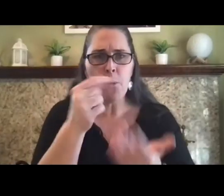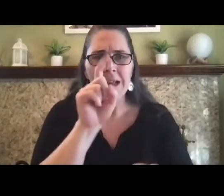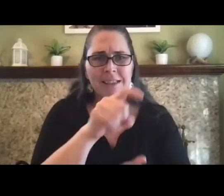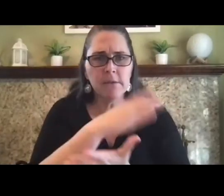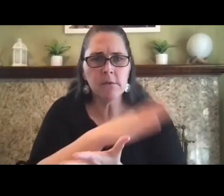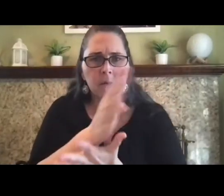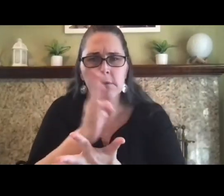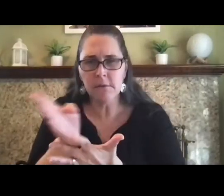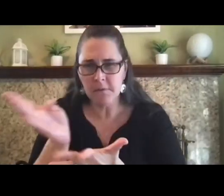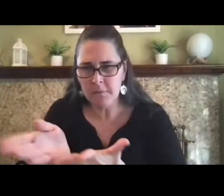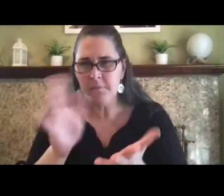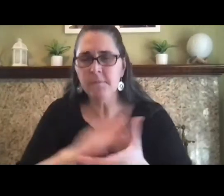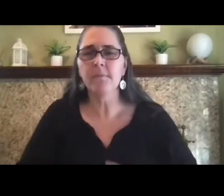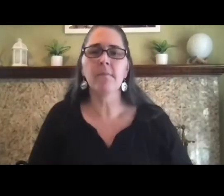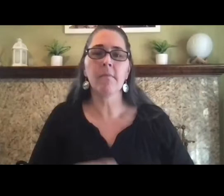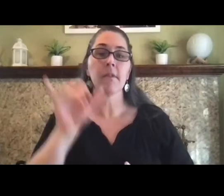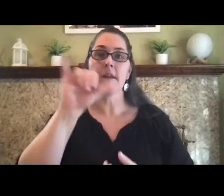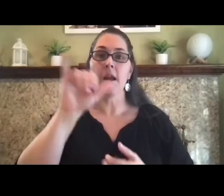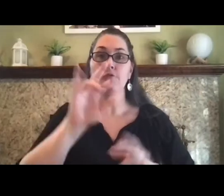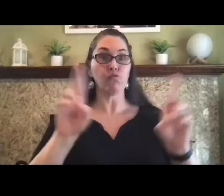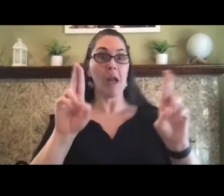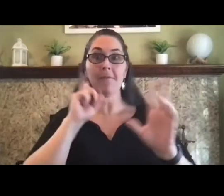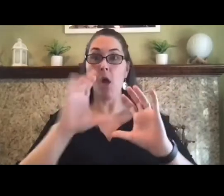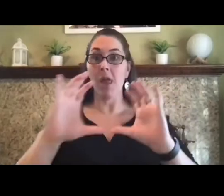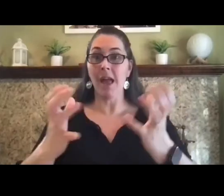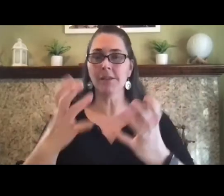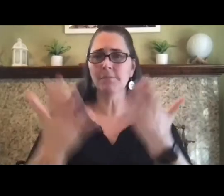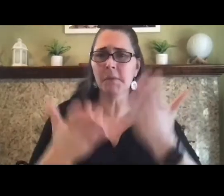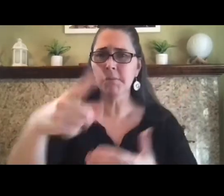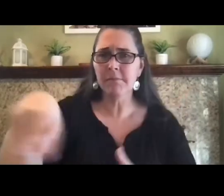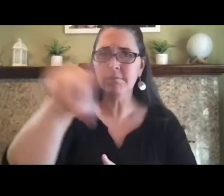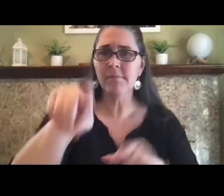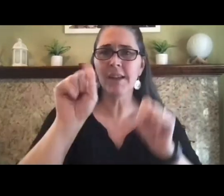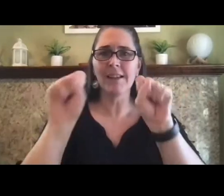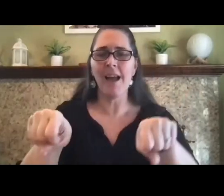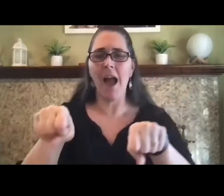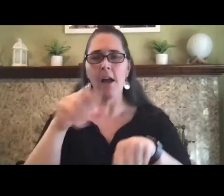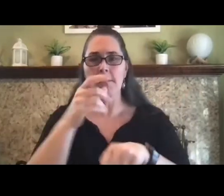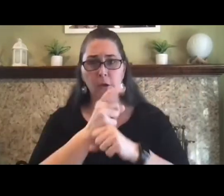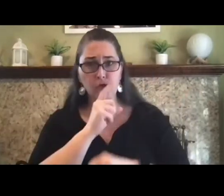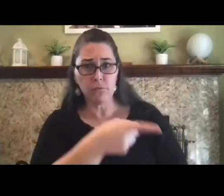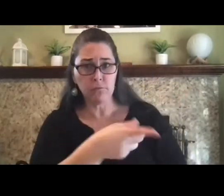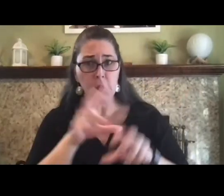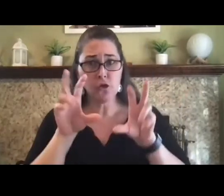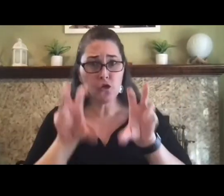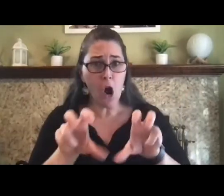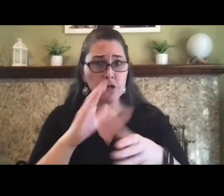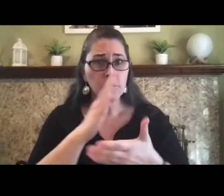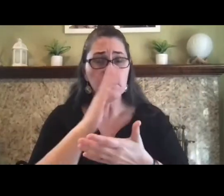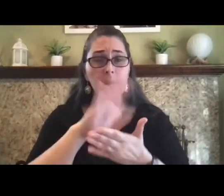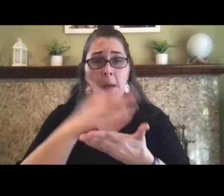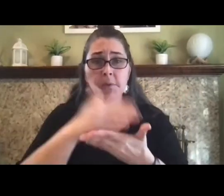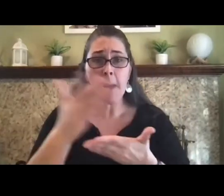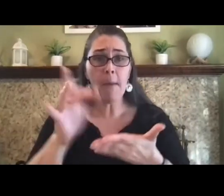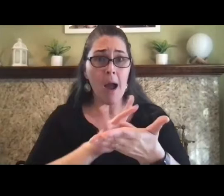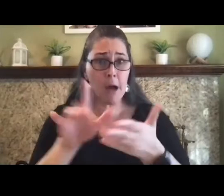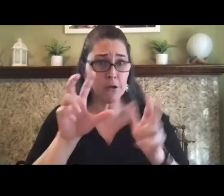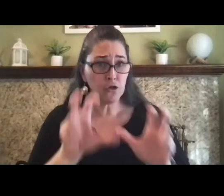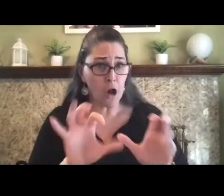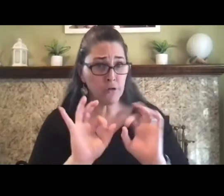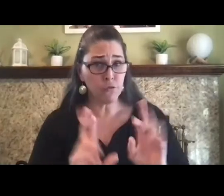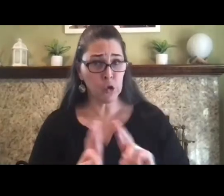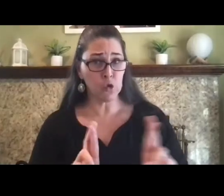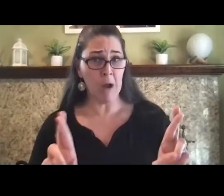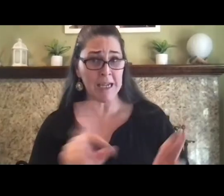And if that's the case, break it down into smaller steps. Some may feel ready for class, and some may need time to prepare to get ready.